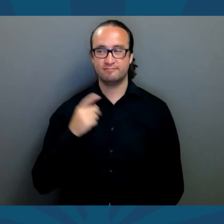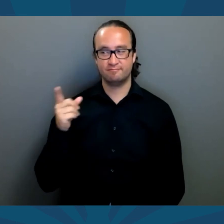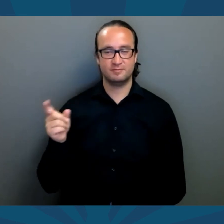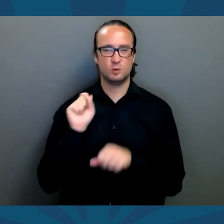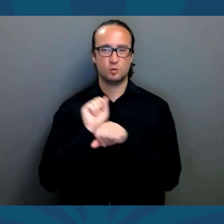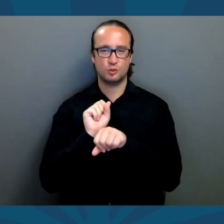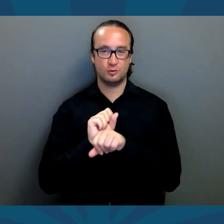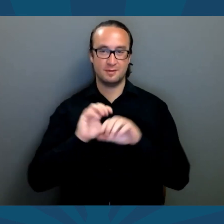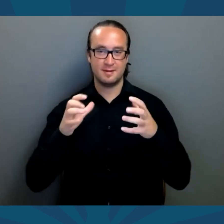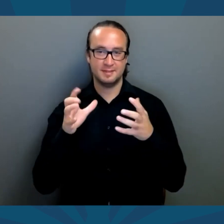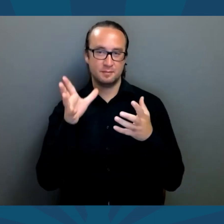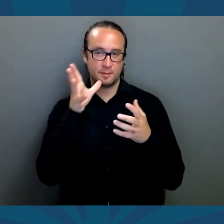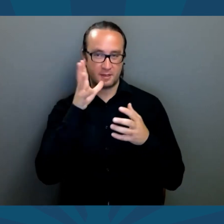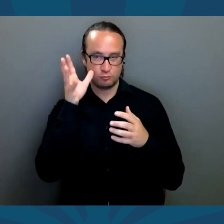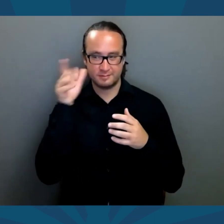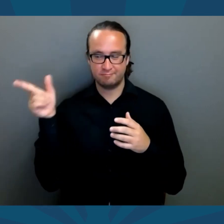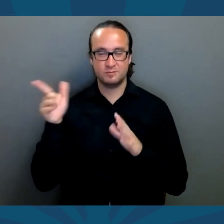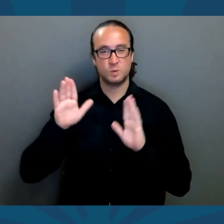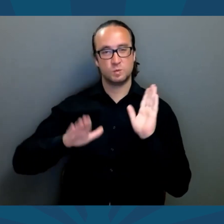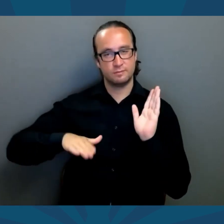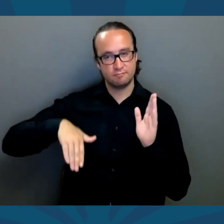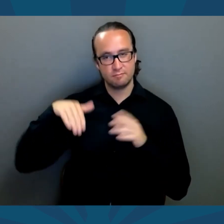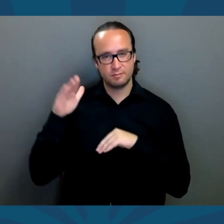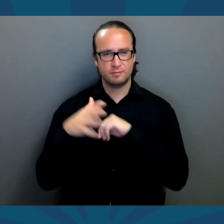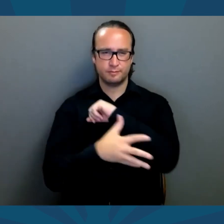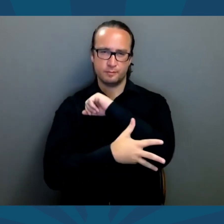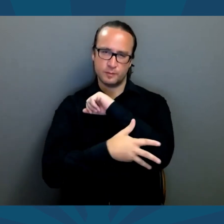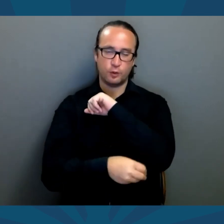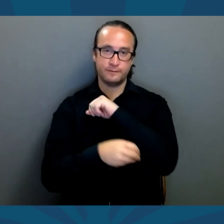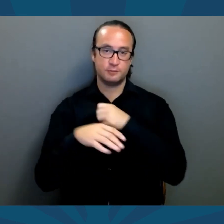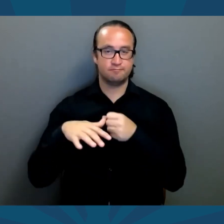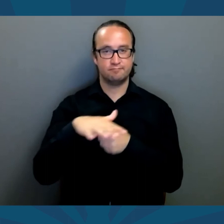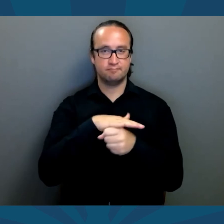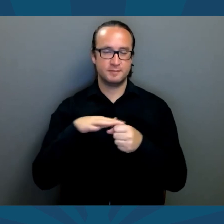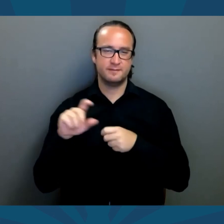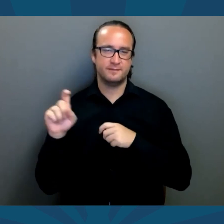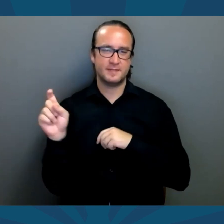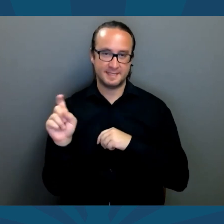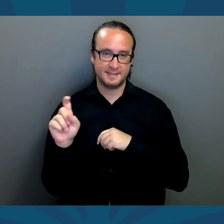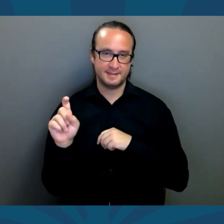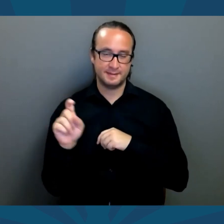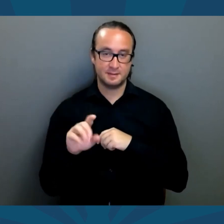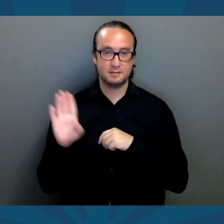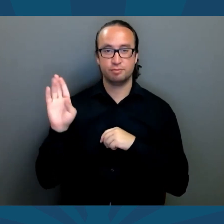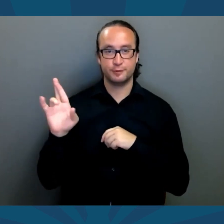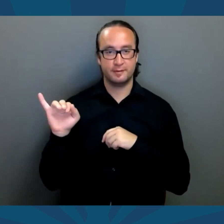Brianna Westbrook is a transgender working class parent who grew up in poverty in